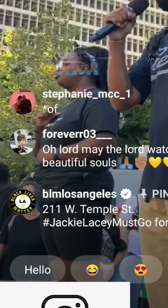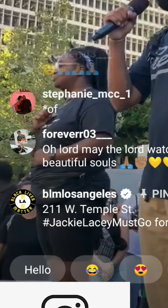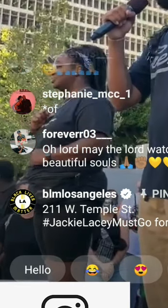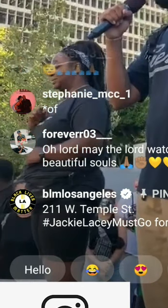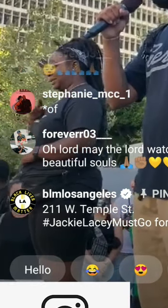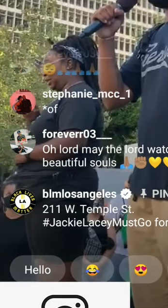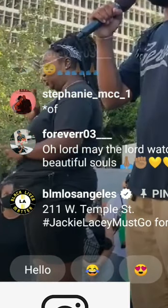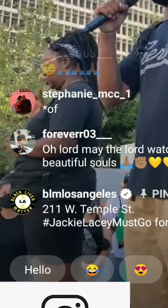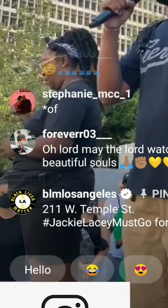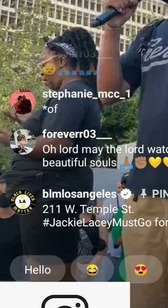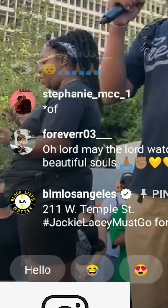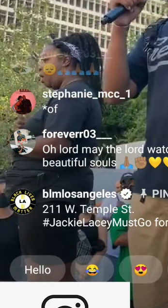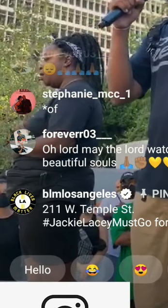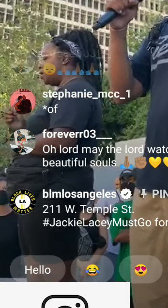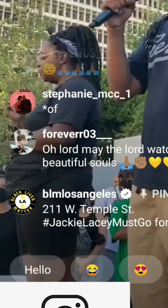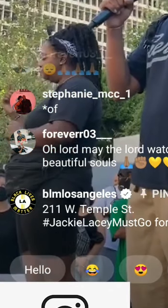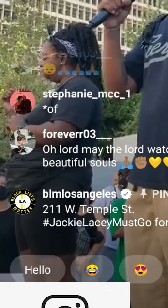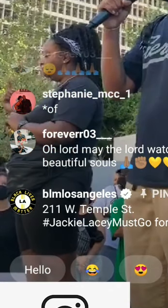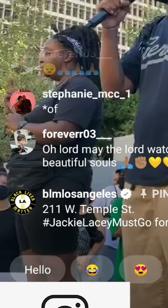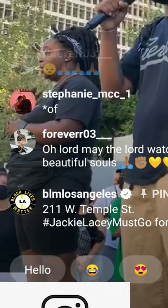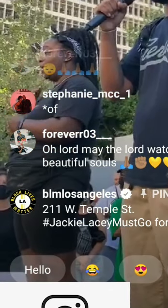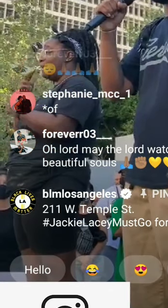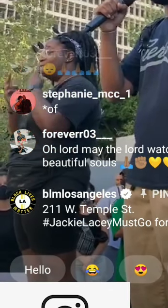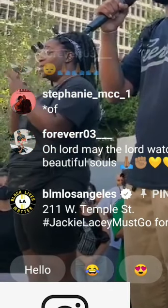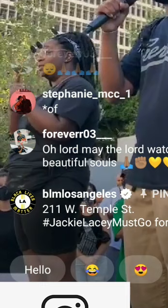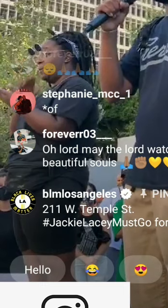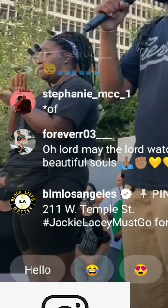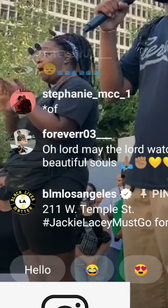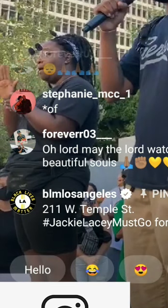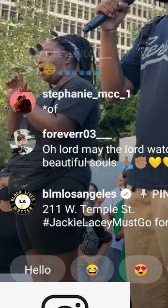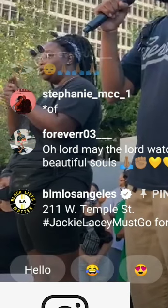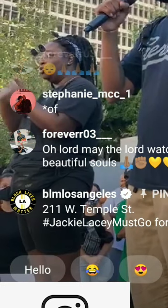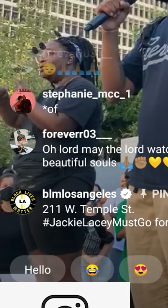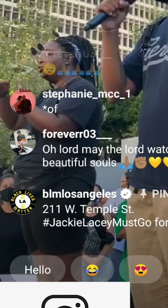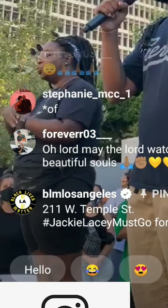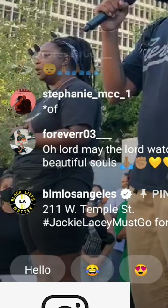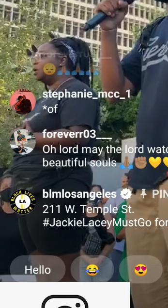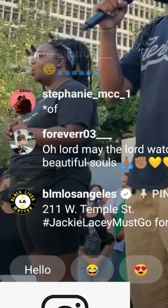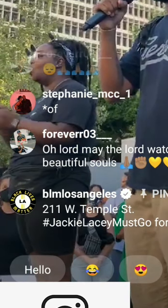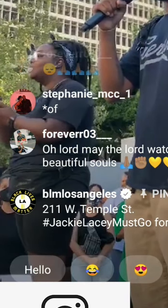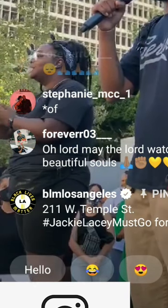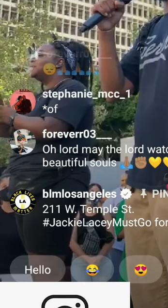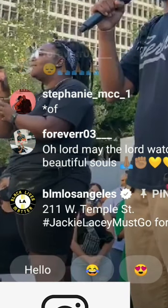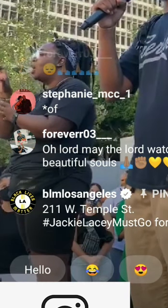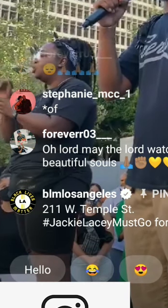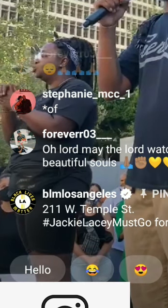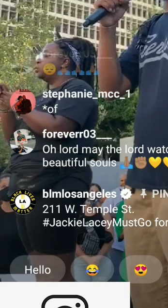They would have these families, they would have us, be swept under the rug, a thought